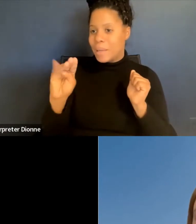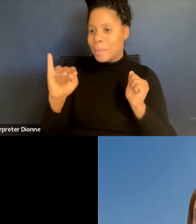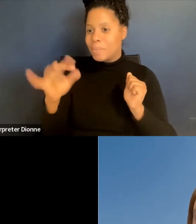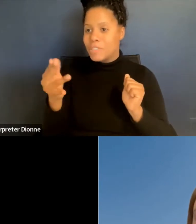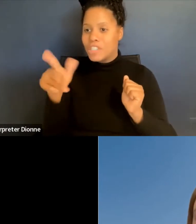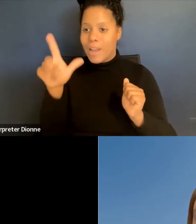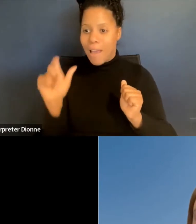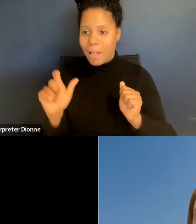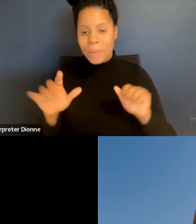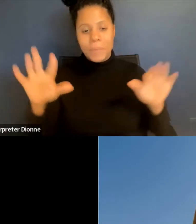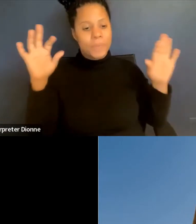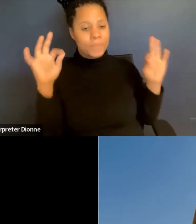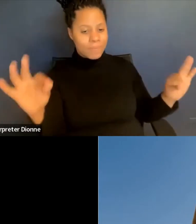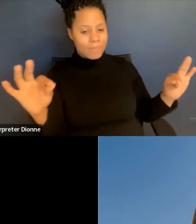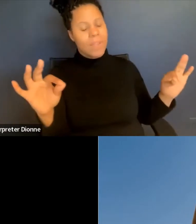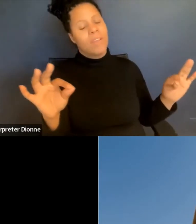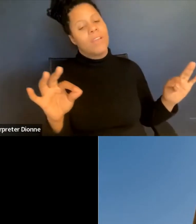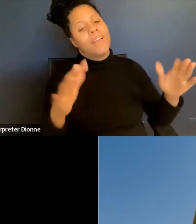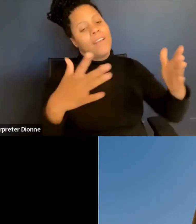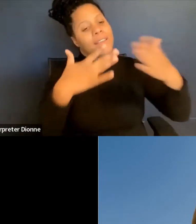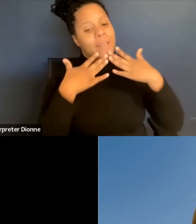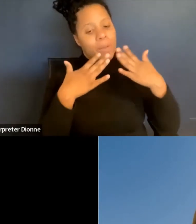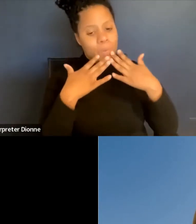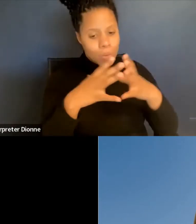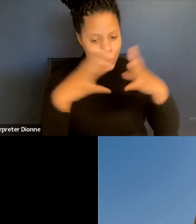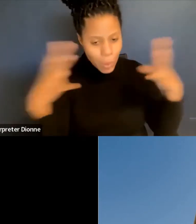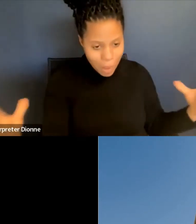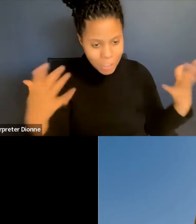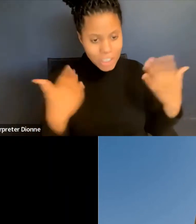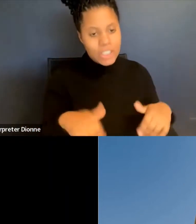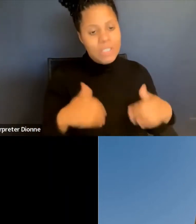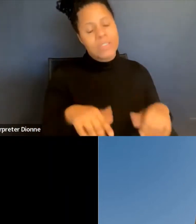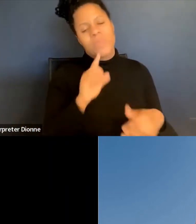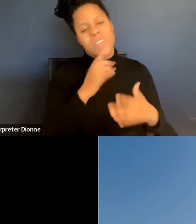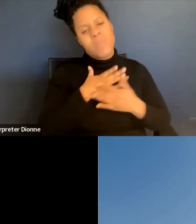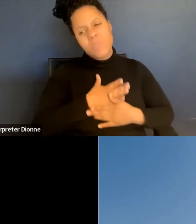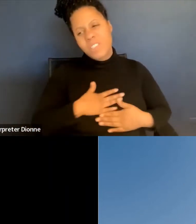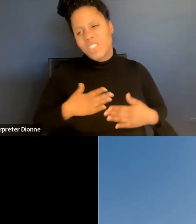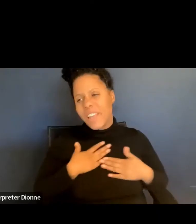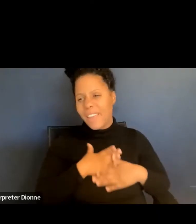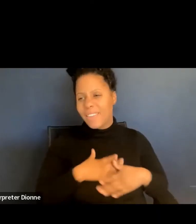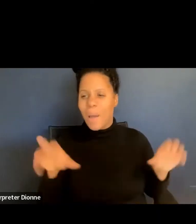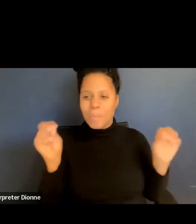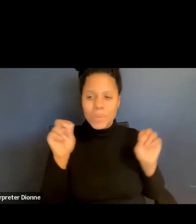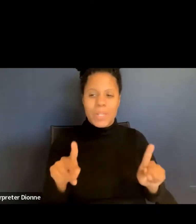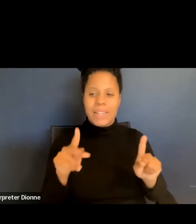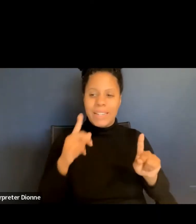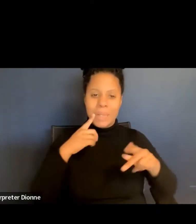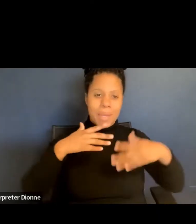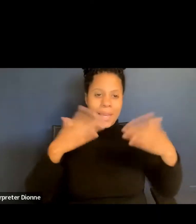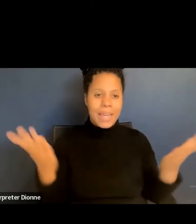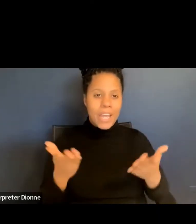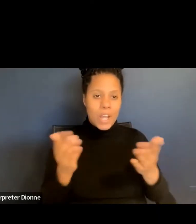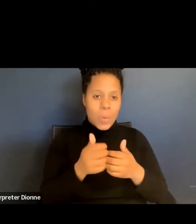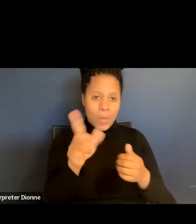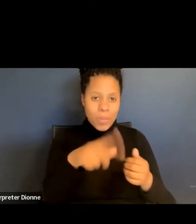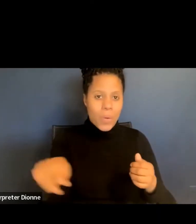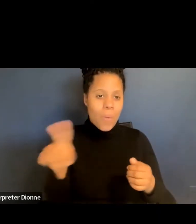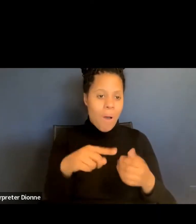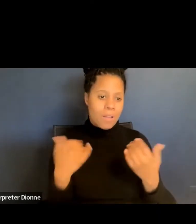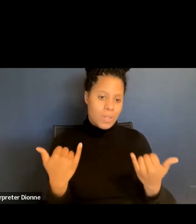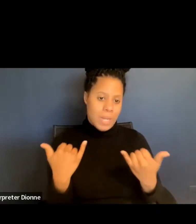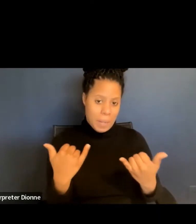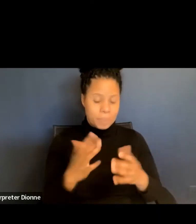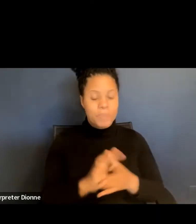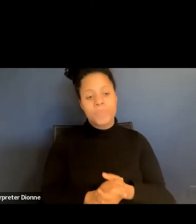Great. Thank you so much, Allison. I really appreciate the opportunity to be here with you today. As